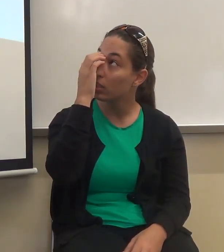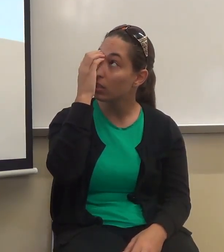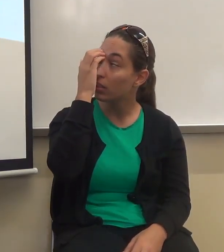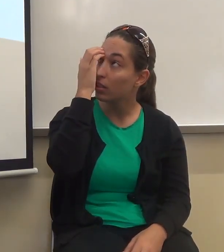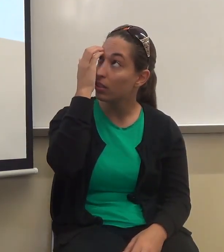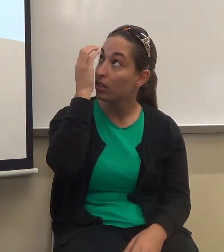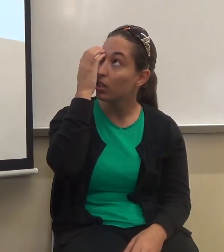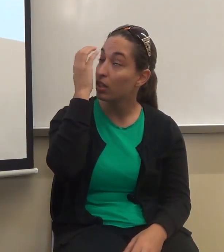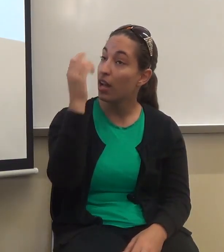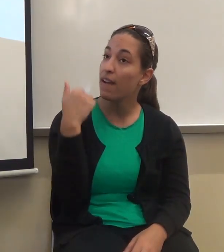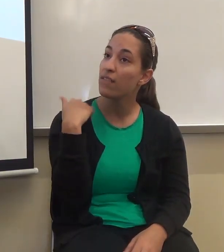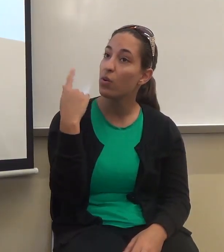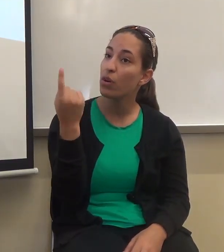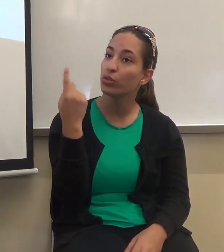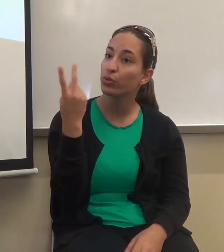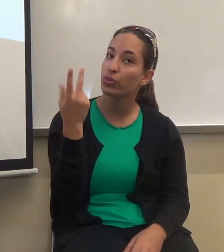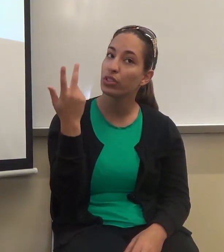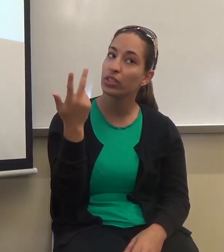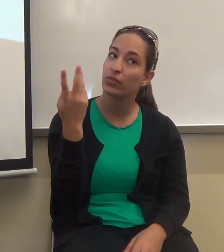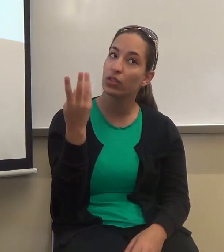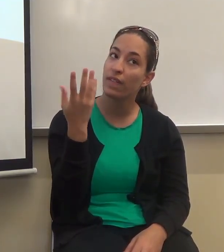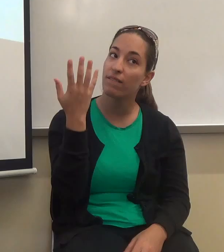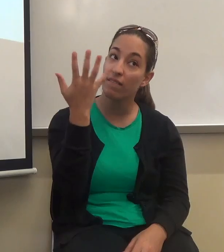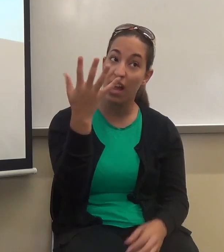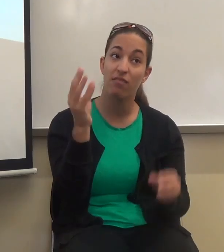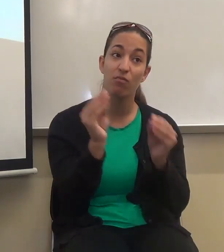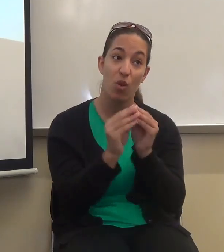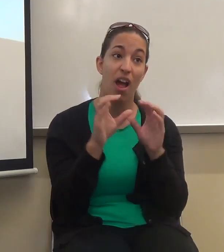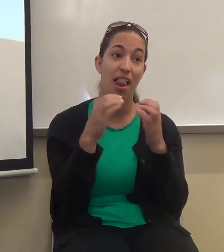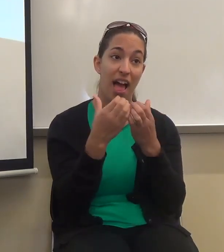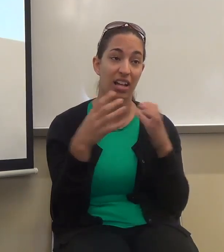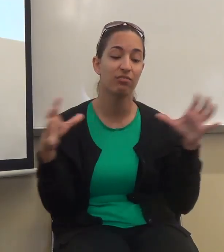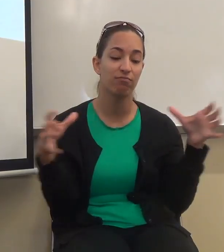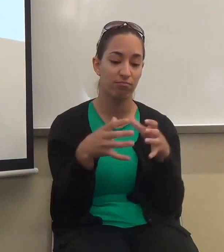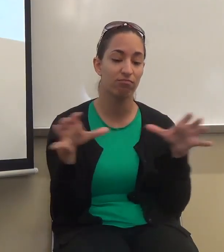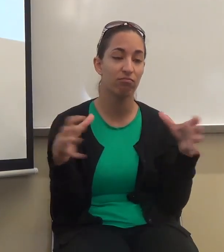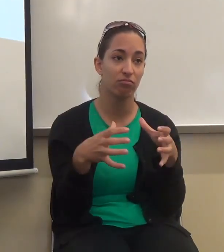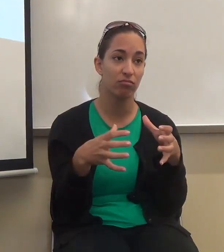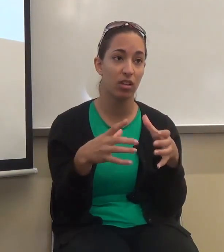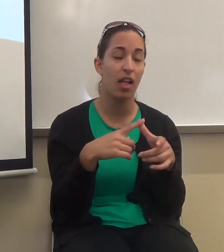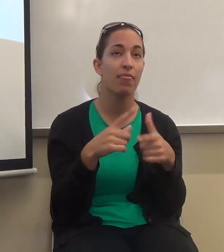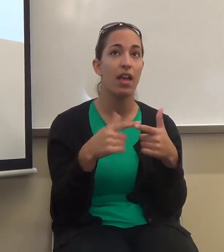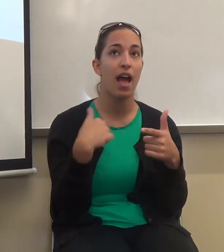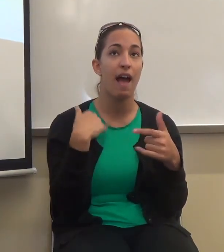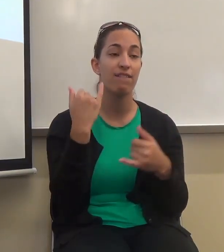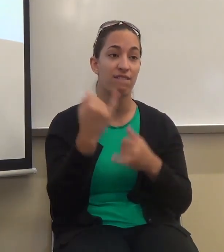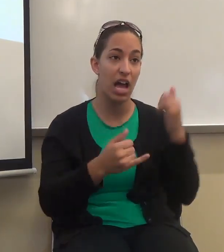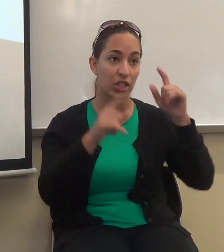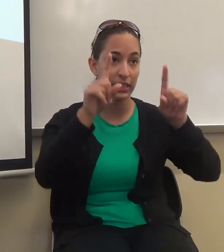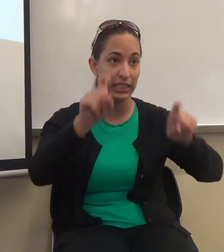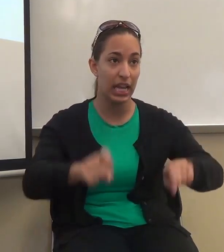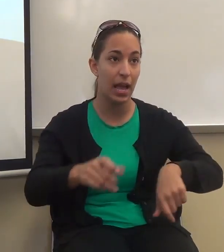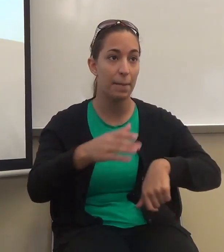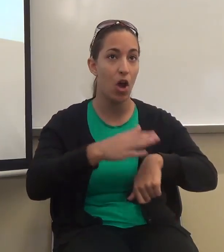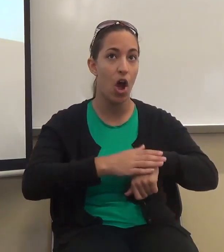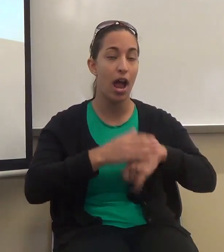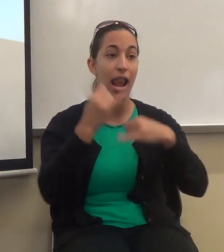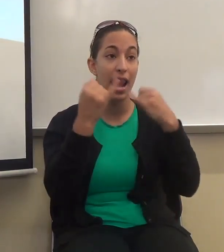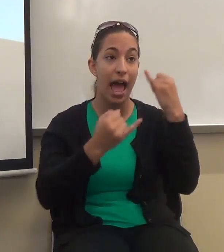2, 3, 4, 5 more class meetings. We have the final exam on the last day of instruction,